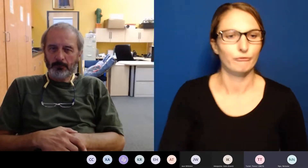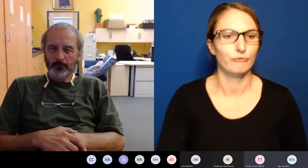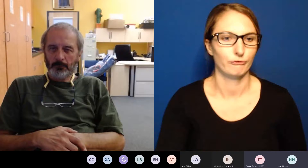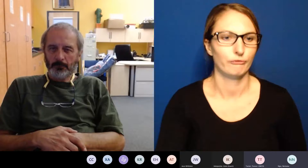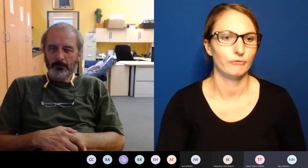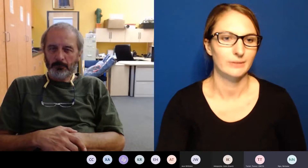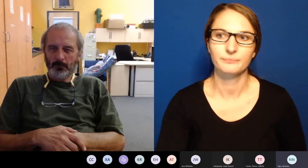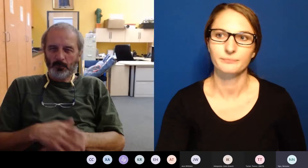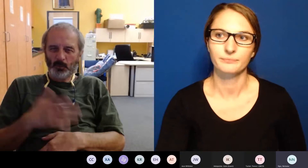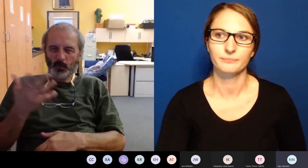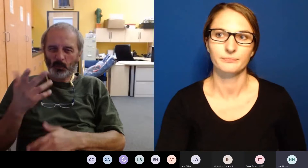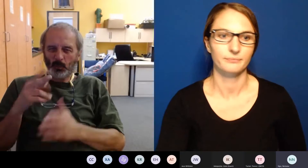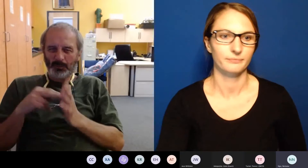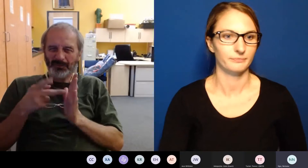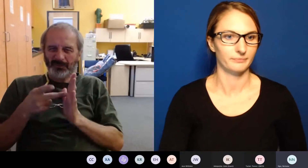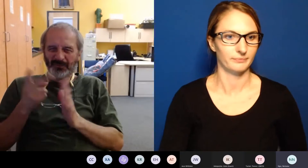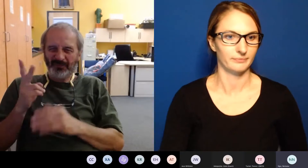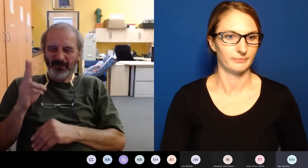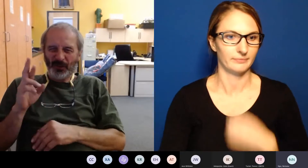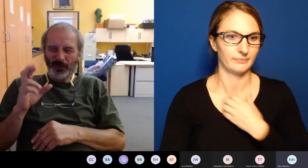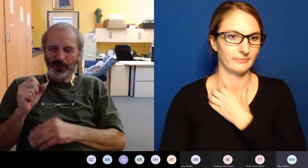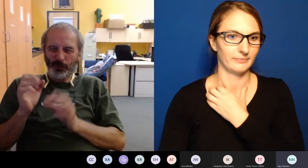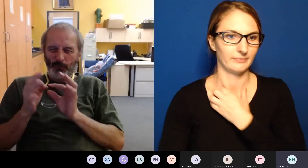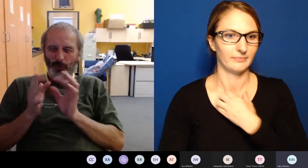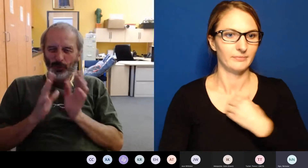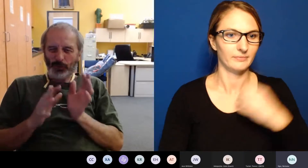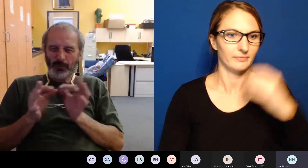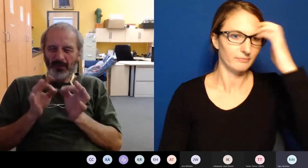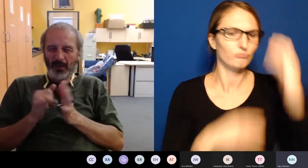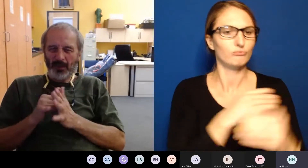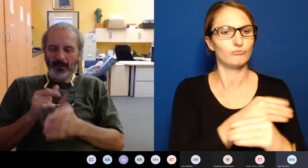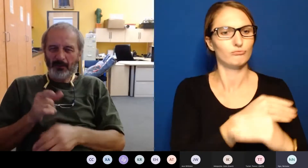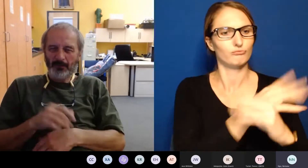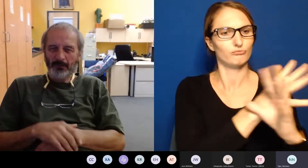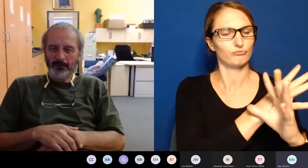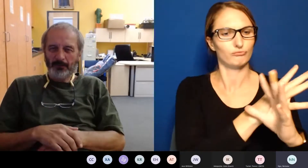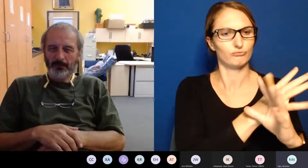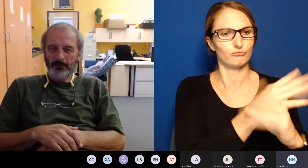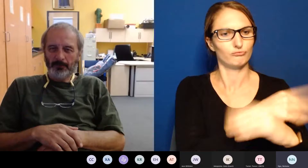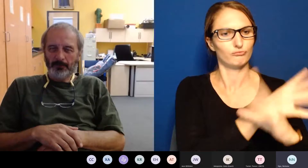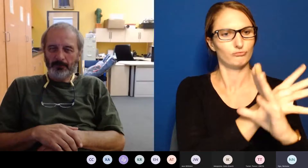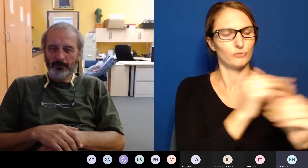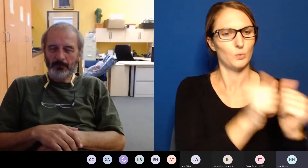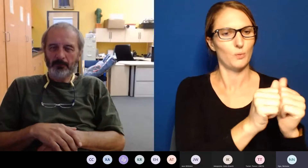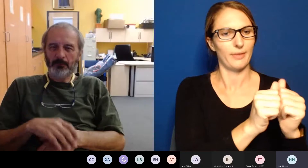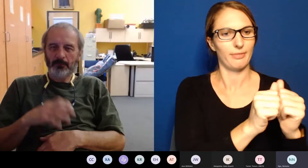Then we have, last but not least, Javier Arana.